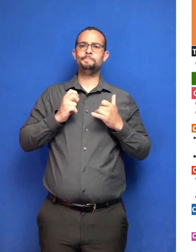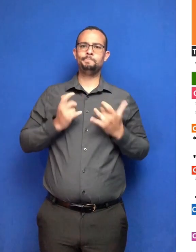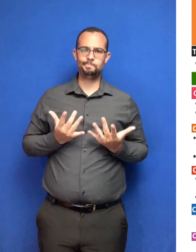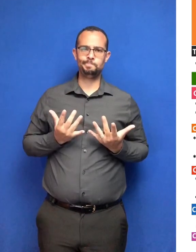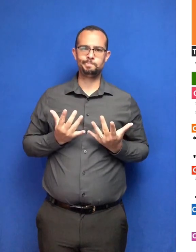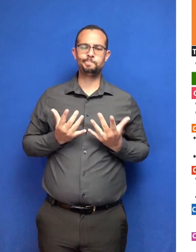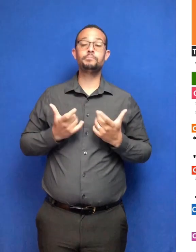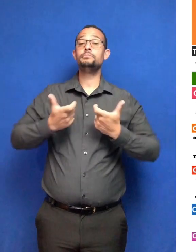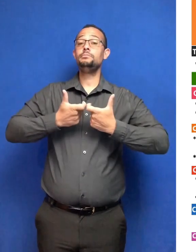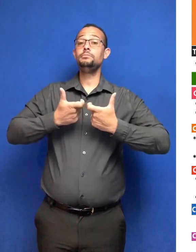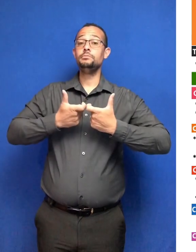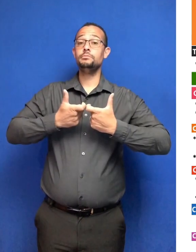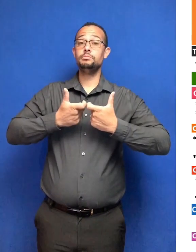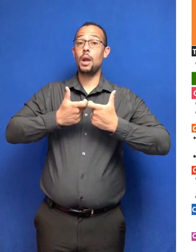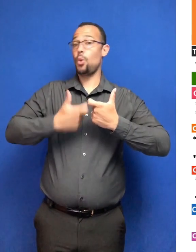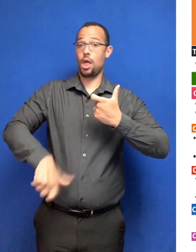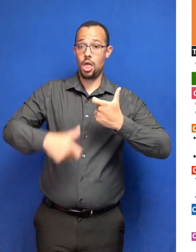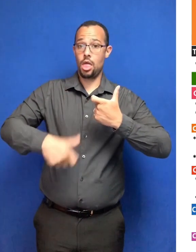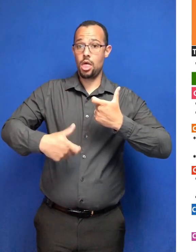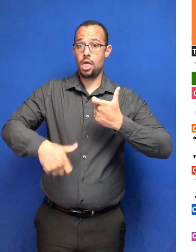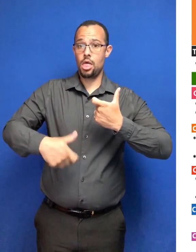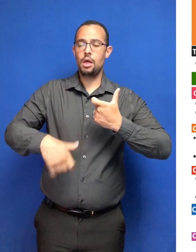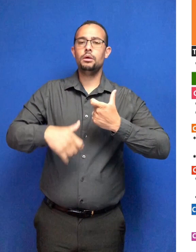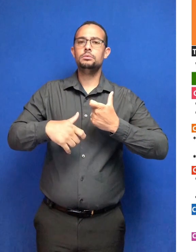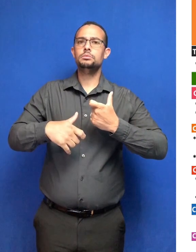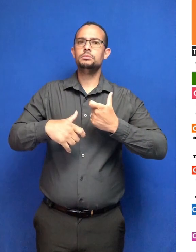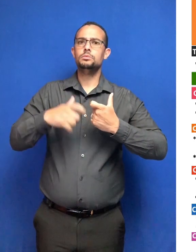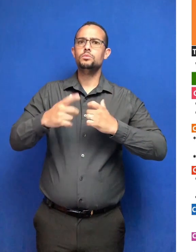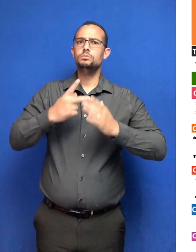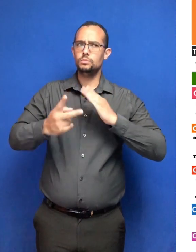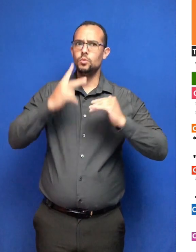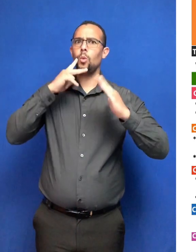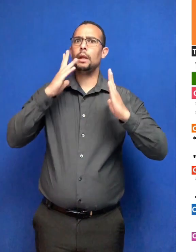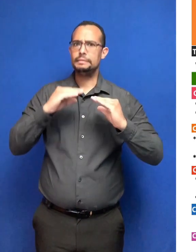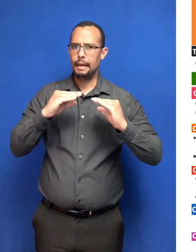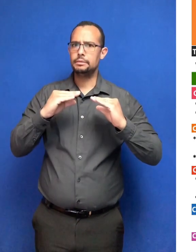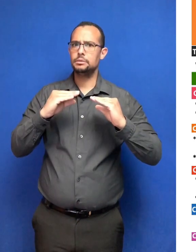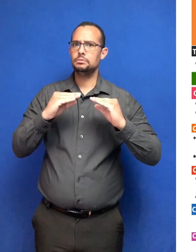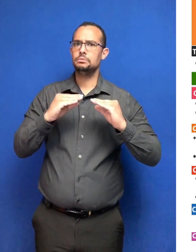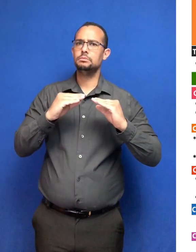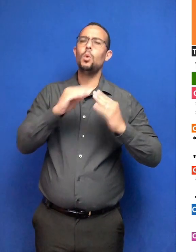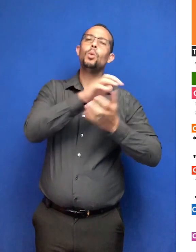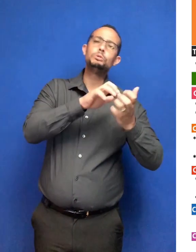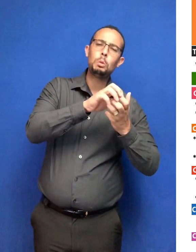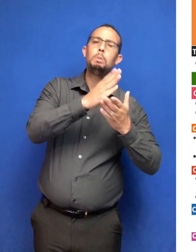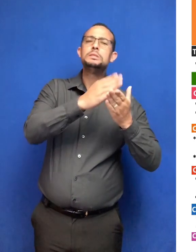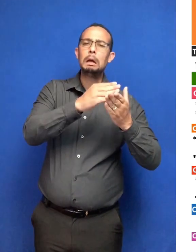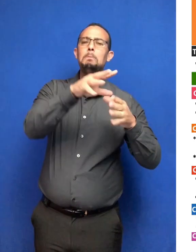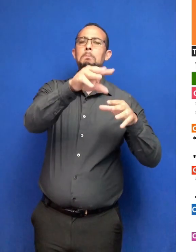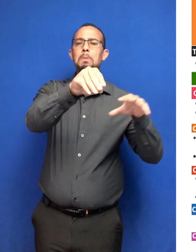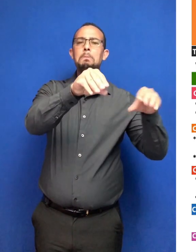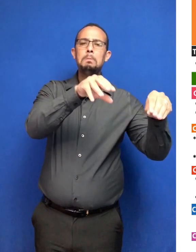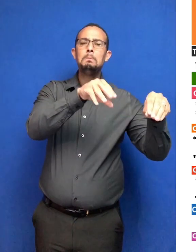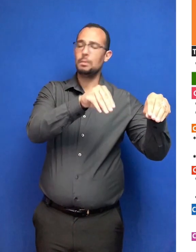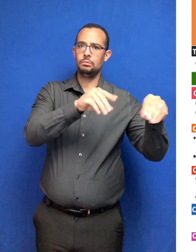blocked. The power outages would be a lot more than in a tropical